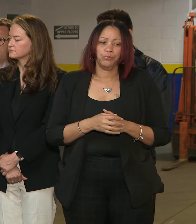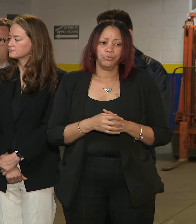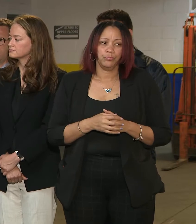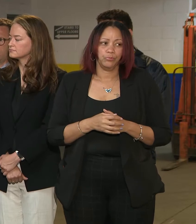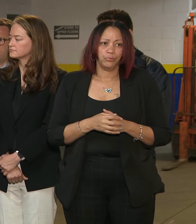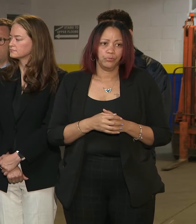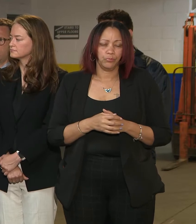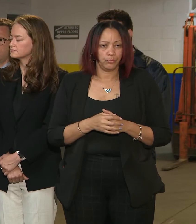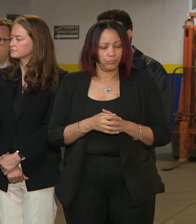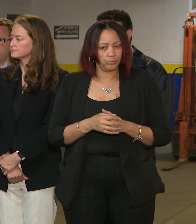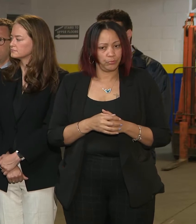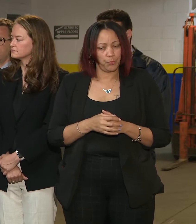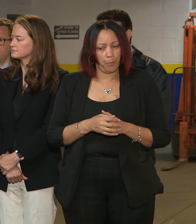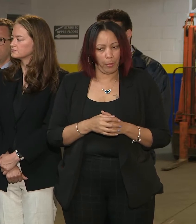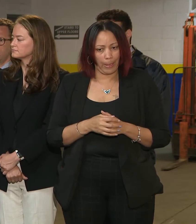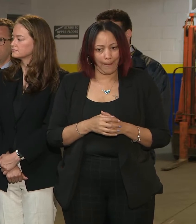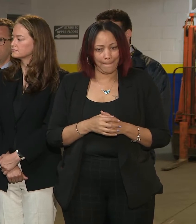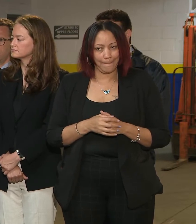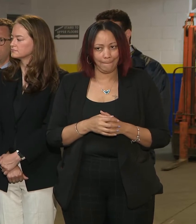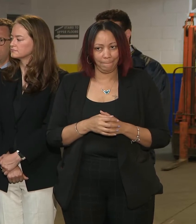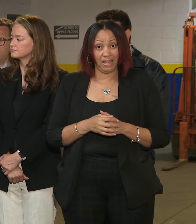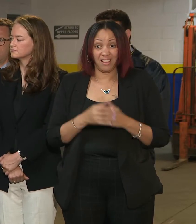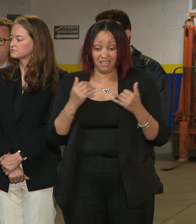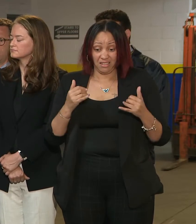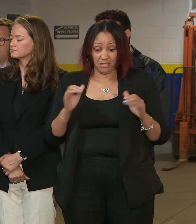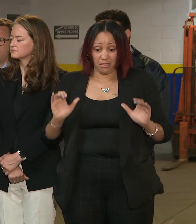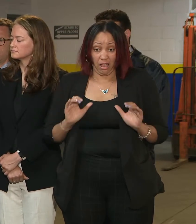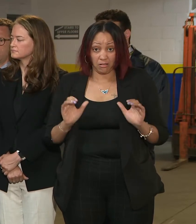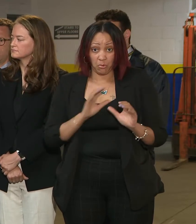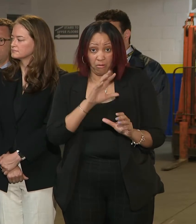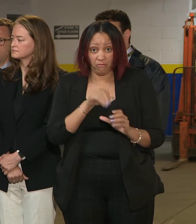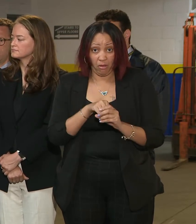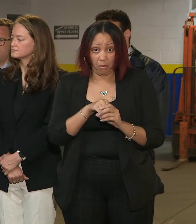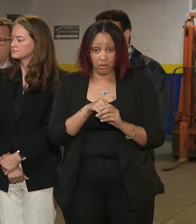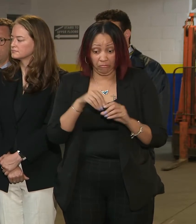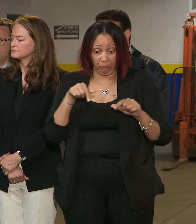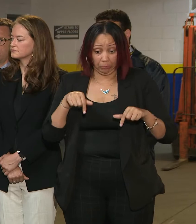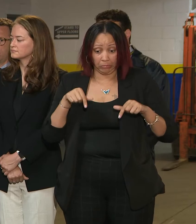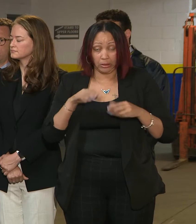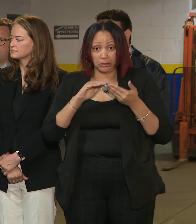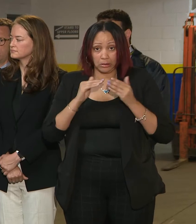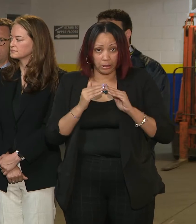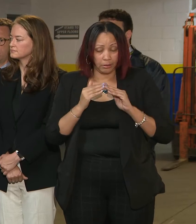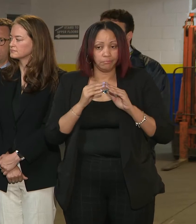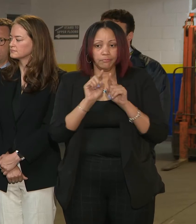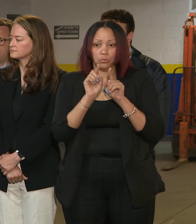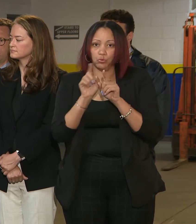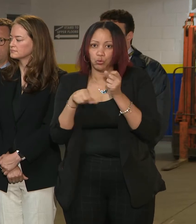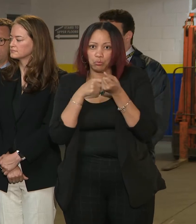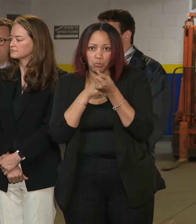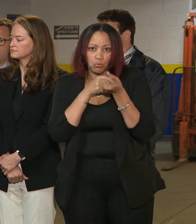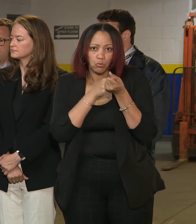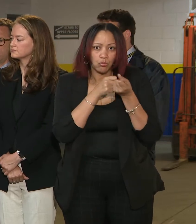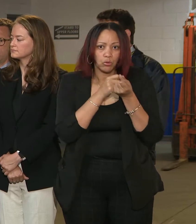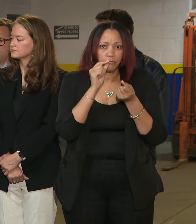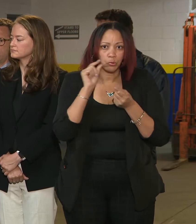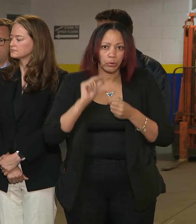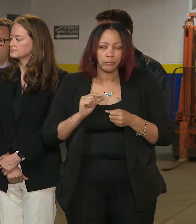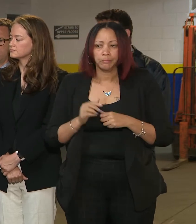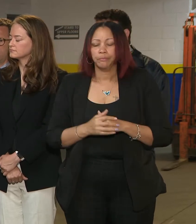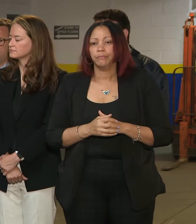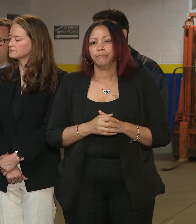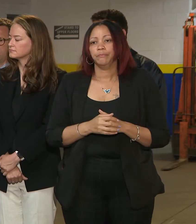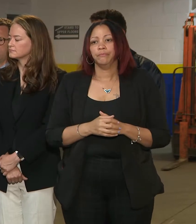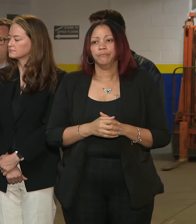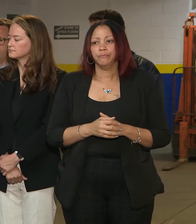say that this active involvement of the city into support of Ukraine at